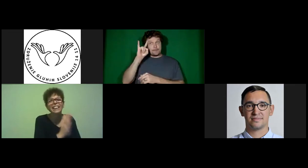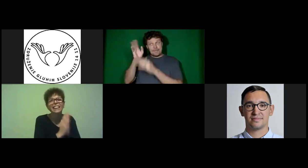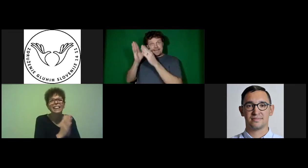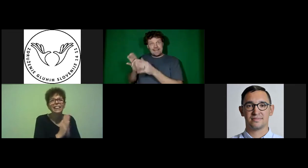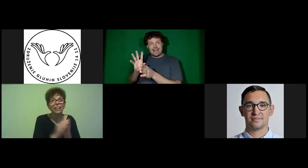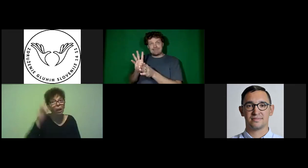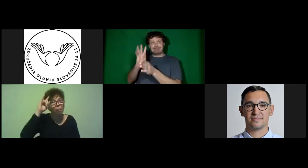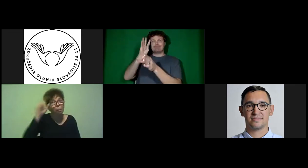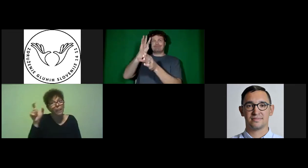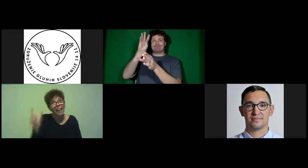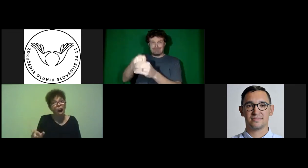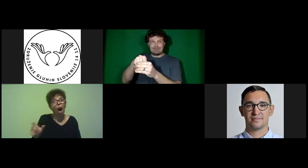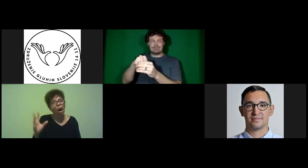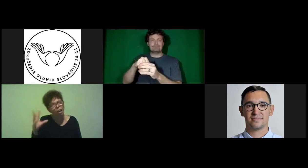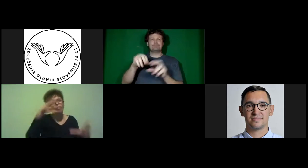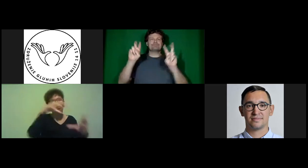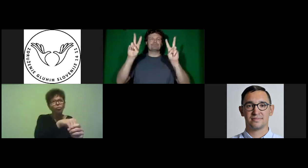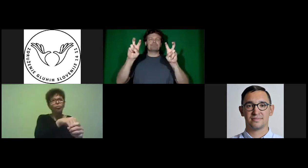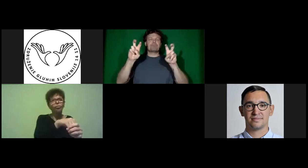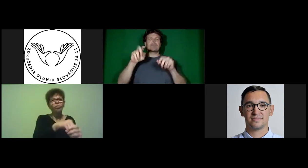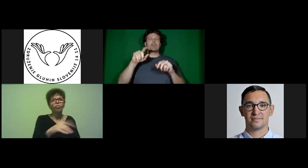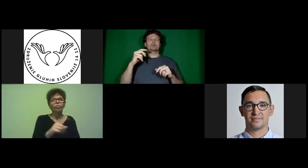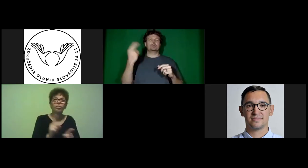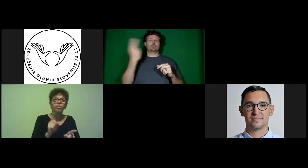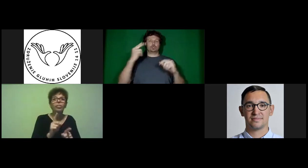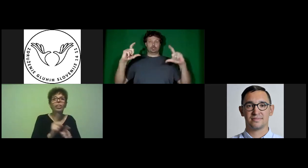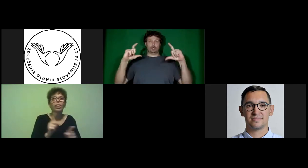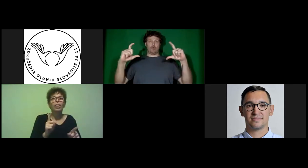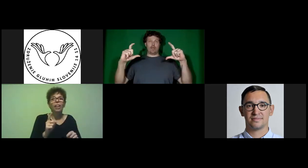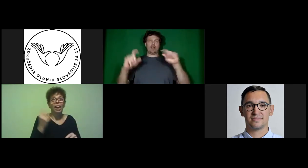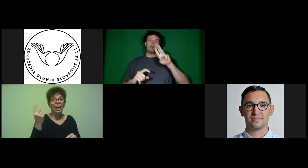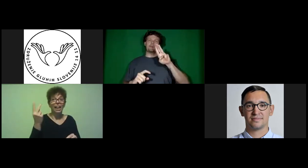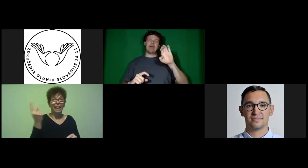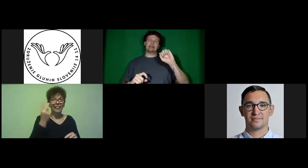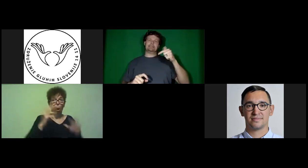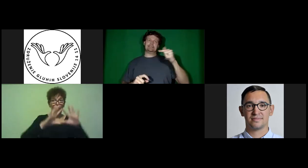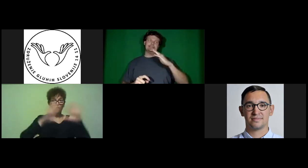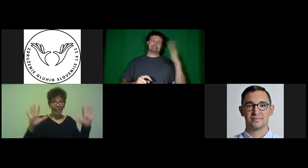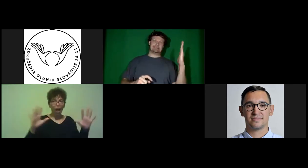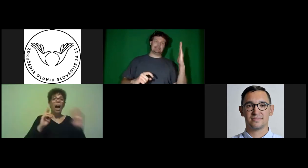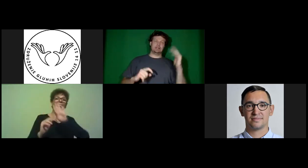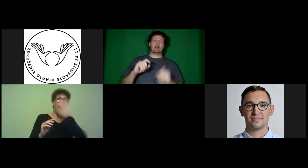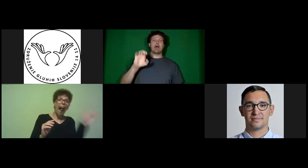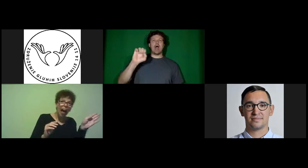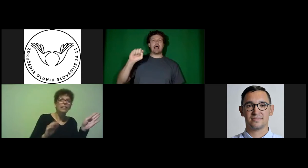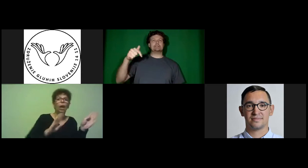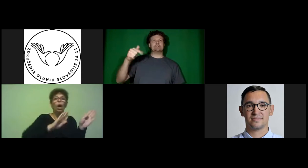friends. And he asked for permission for me, Miha,